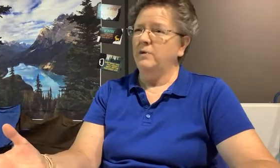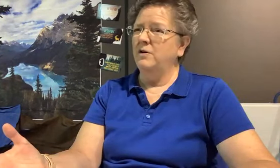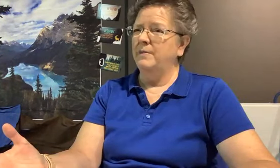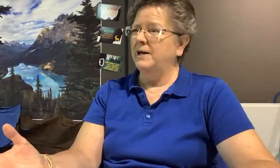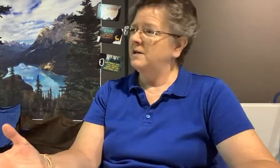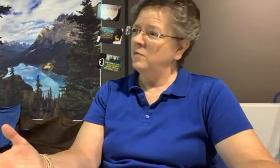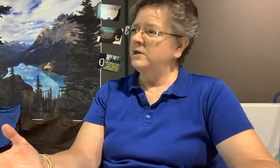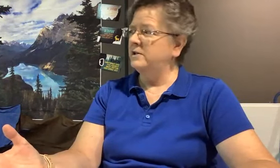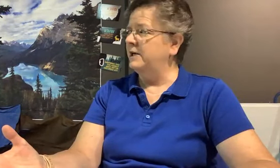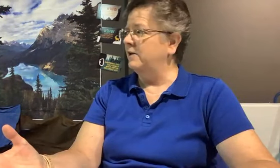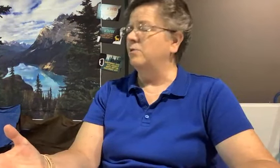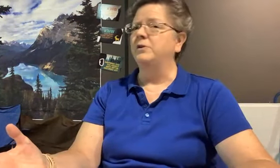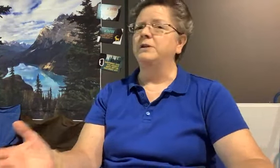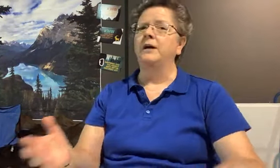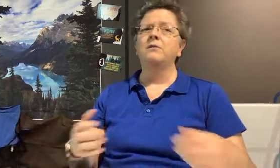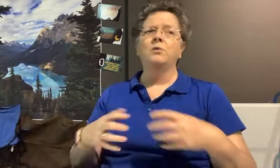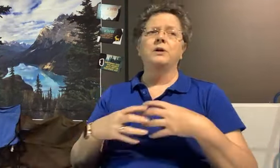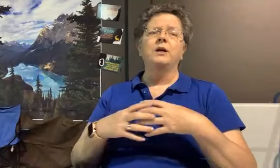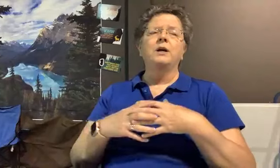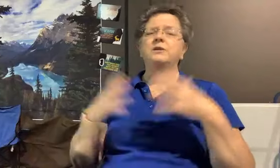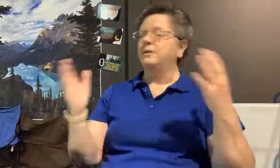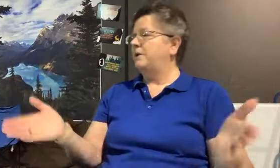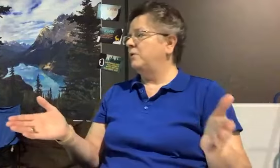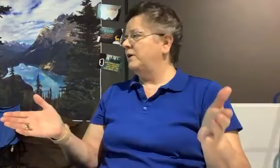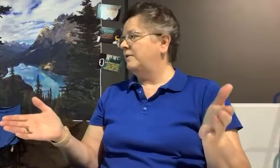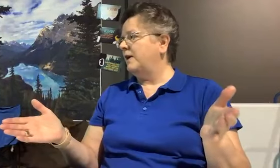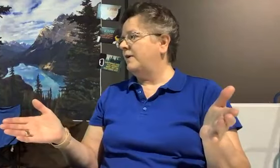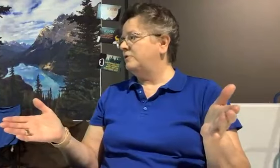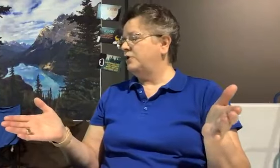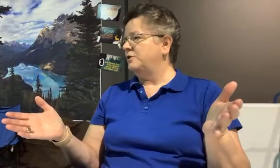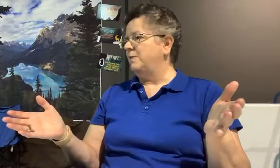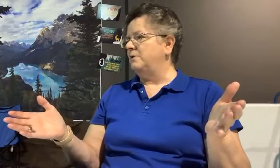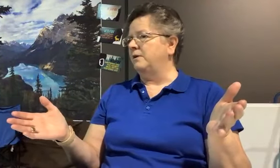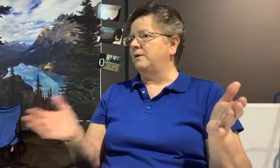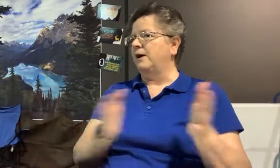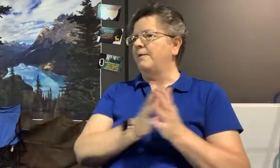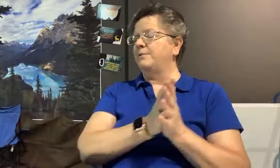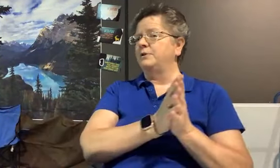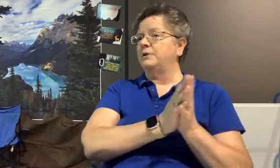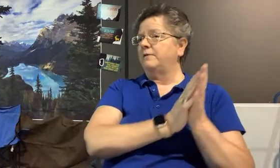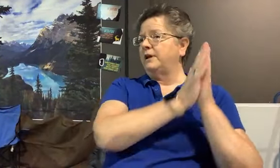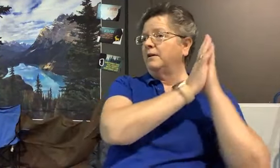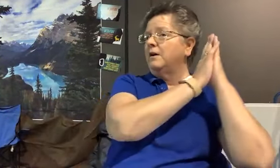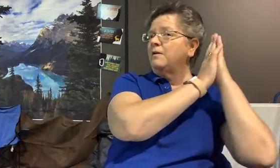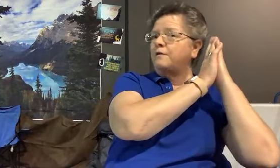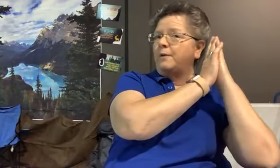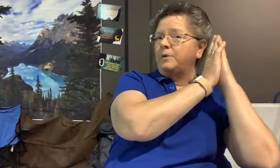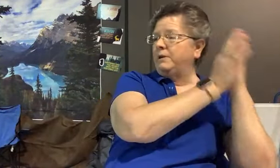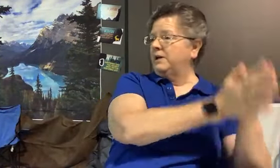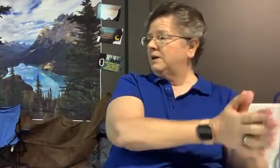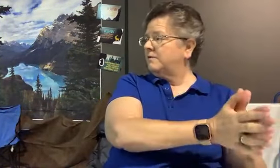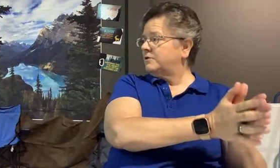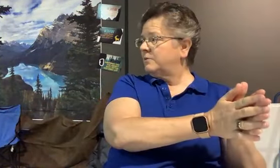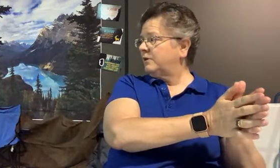know about it. What is the day of the Lord? The day of the Lord is a period of God's judgments that encompasses everything from the beginning of the